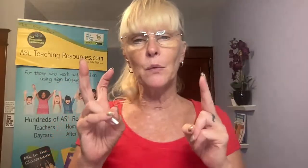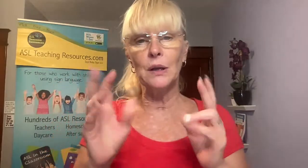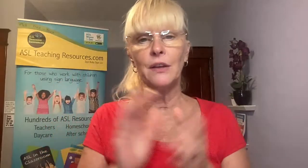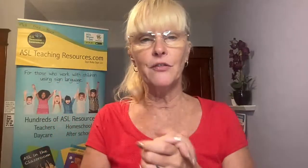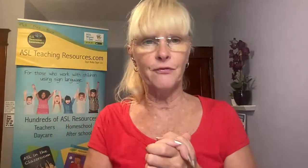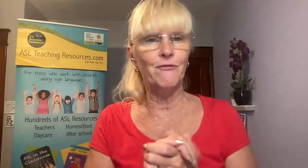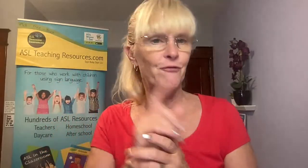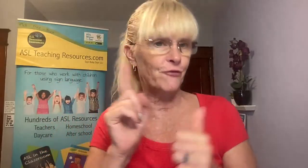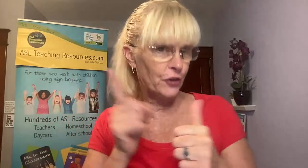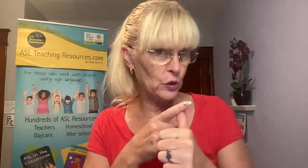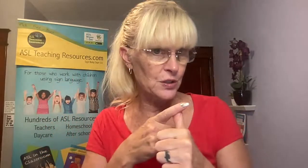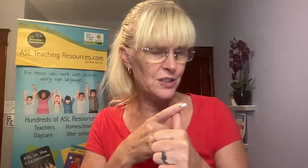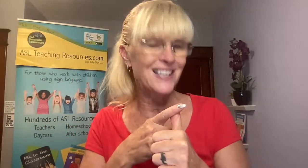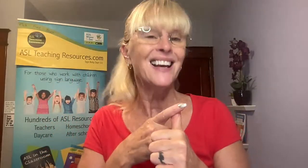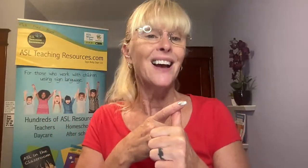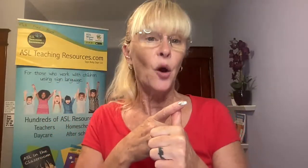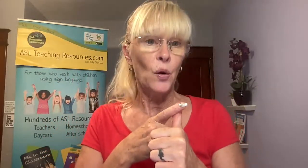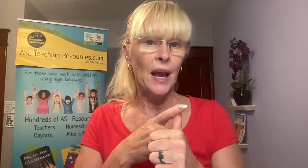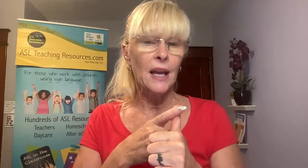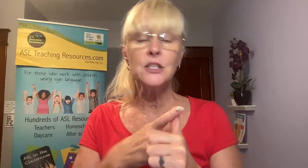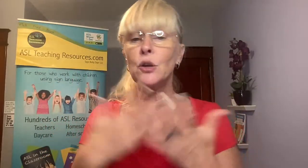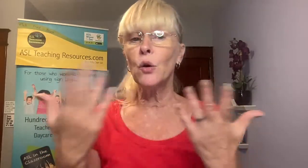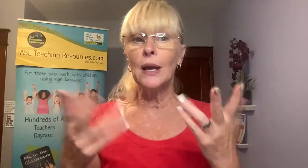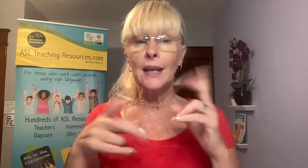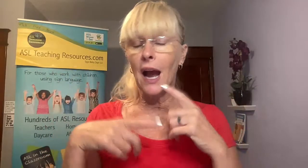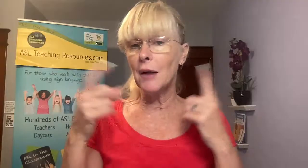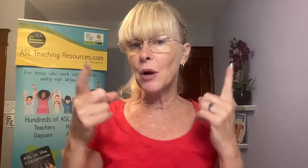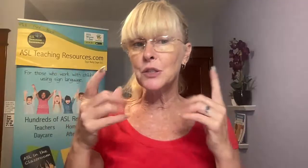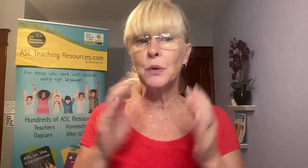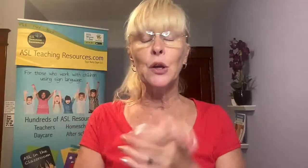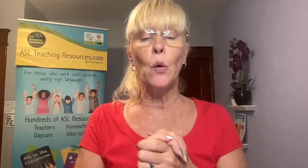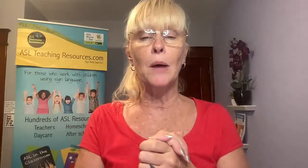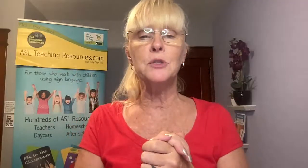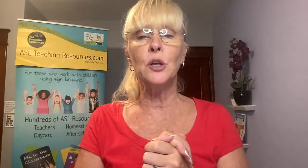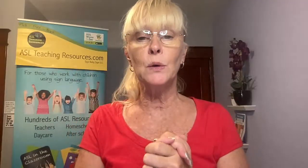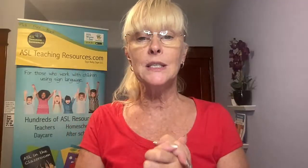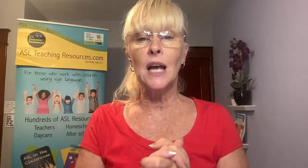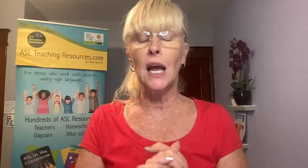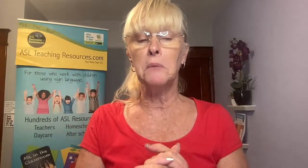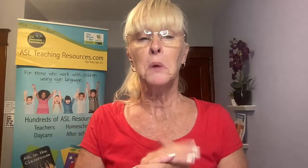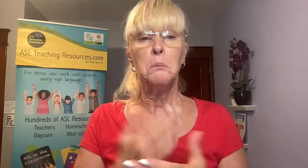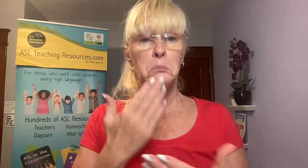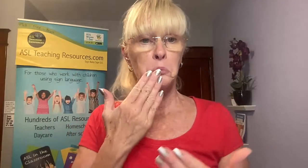really first. Okay, so and the eyebrows would go up. So you would say,